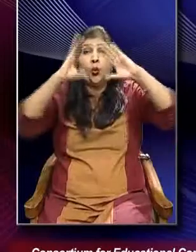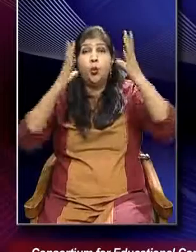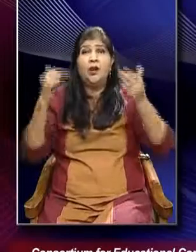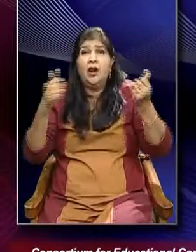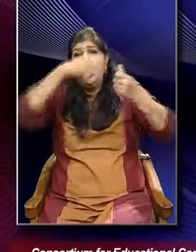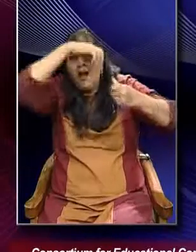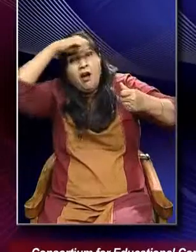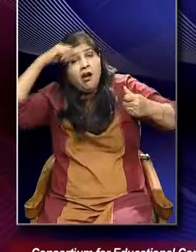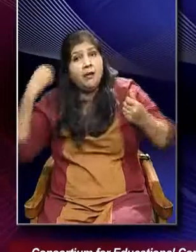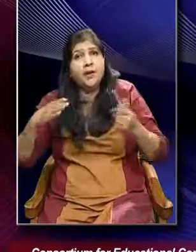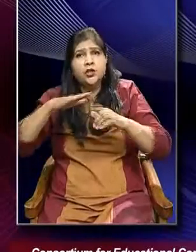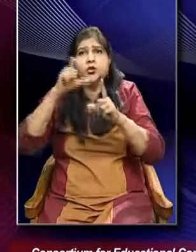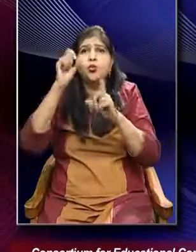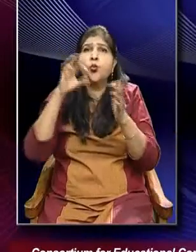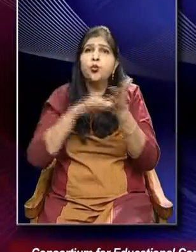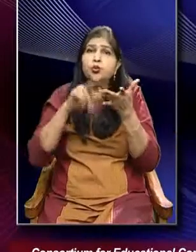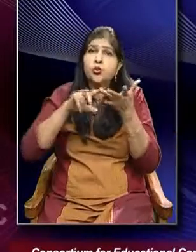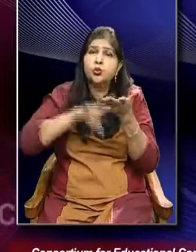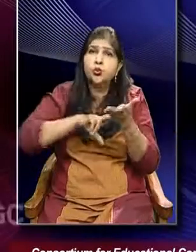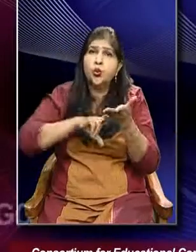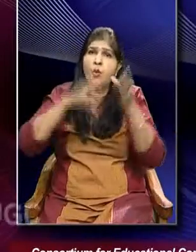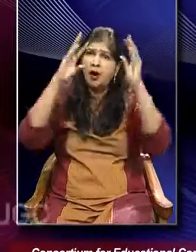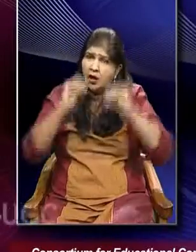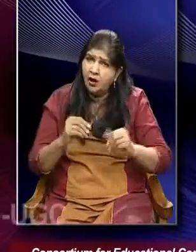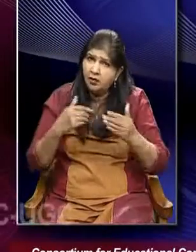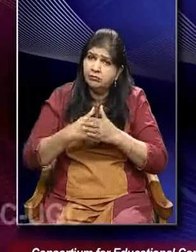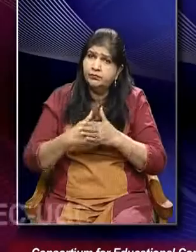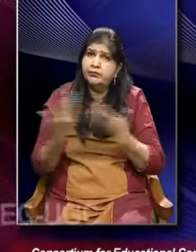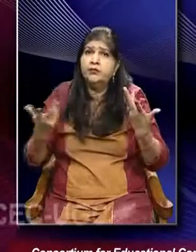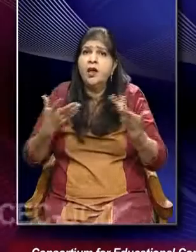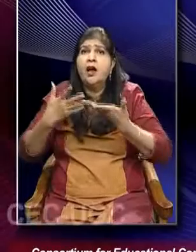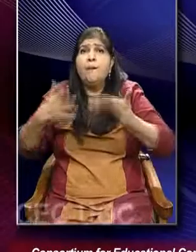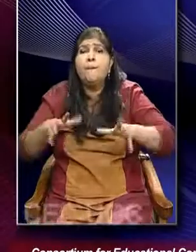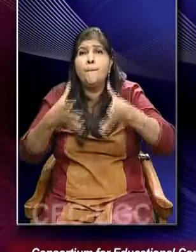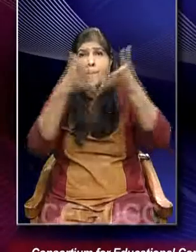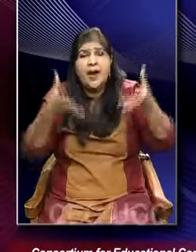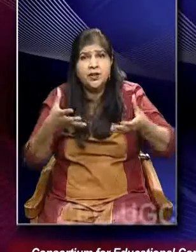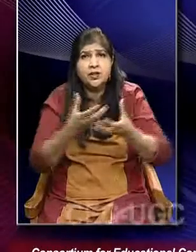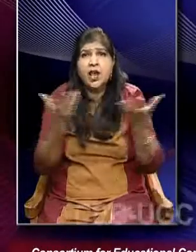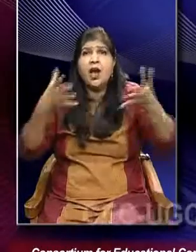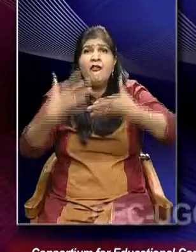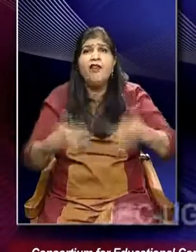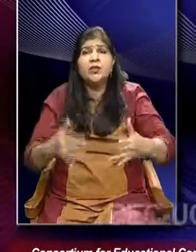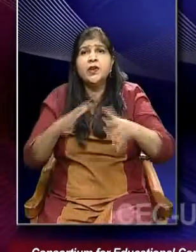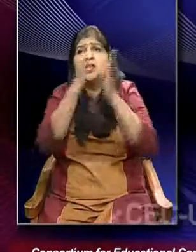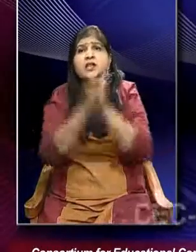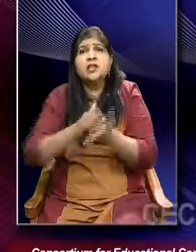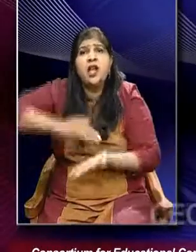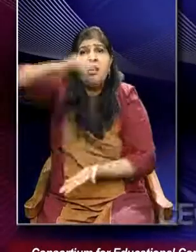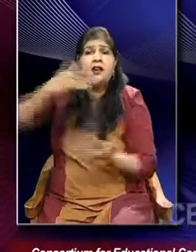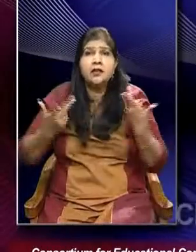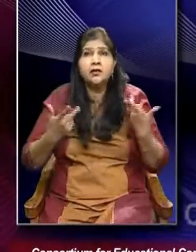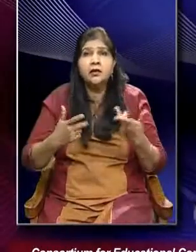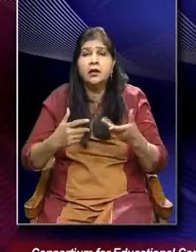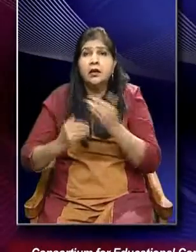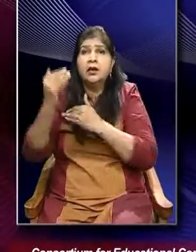warming, ozone layer depletion, loss of biodiversity, scarcity of resources, increased